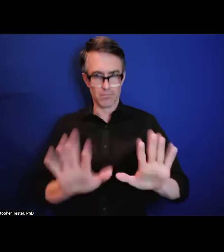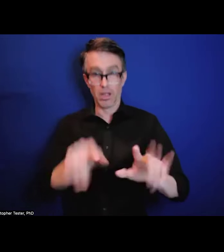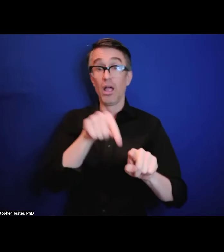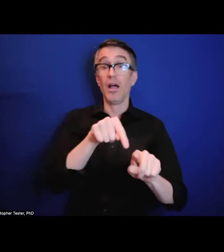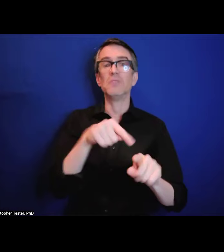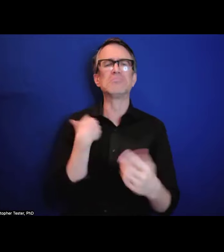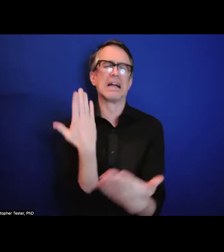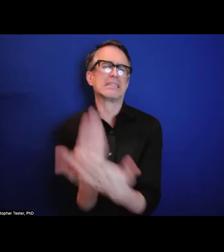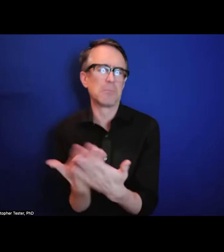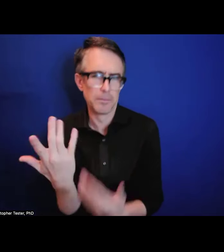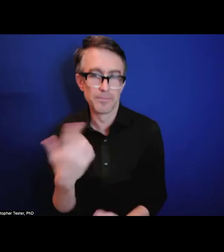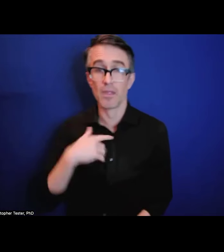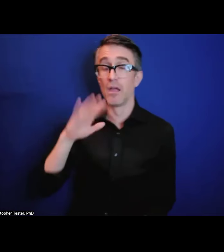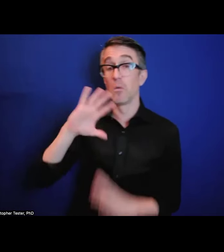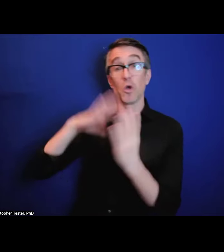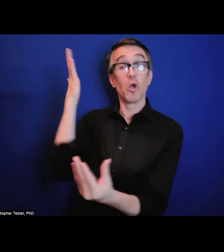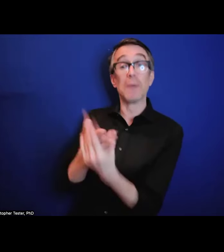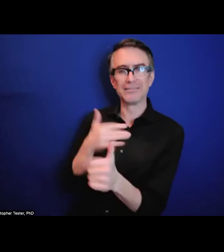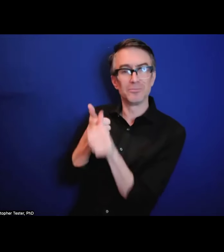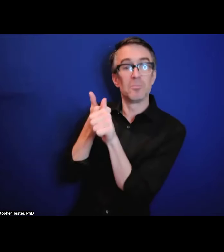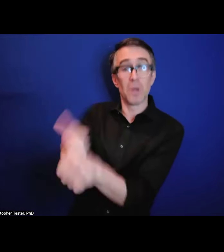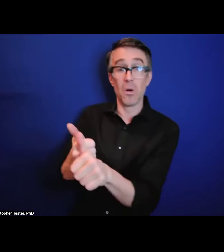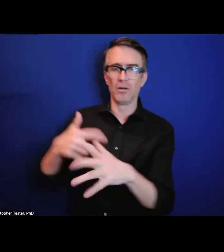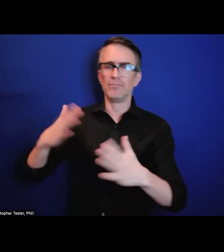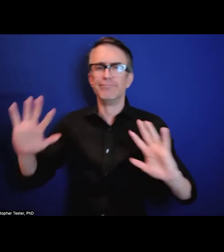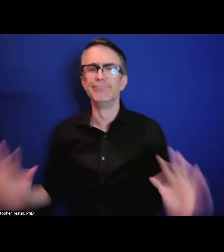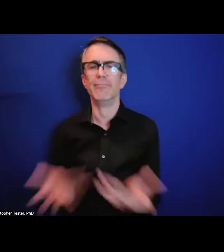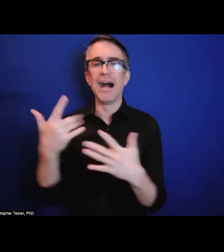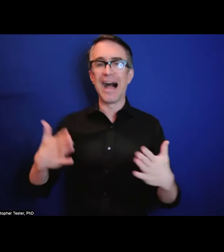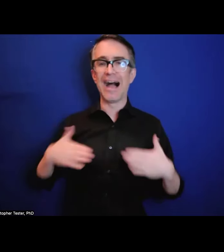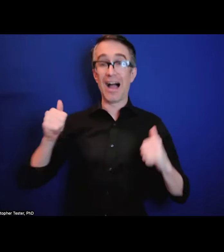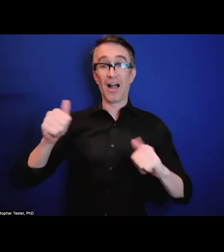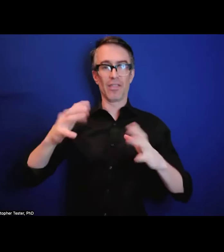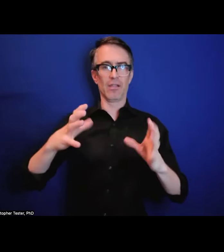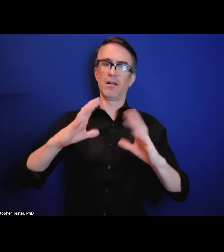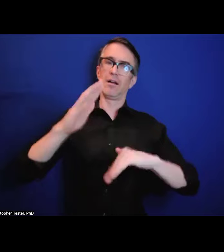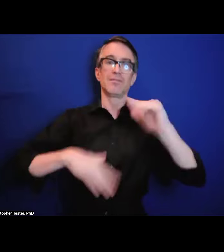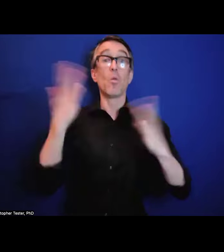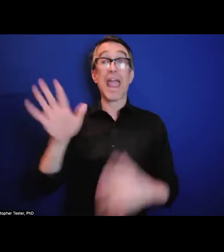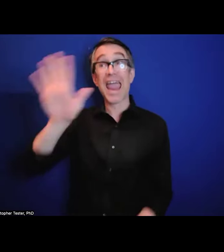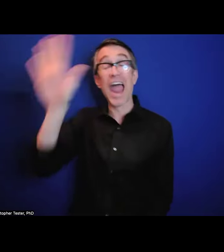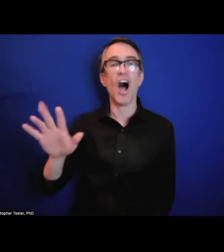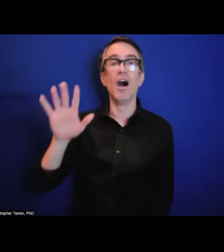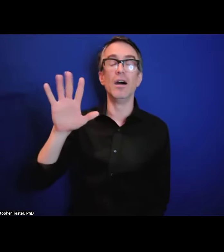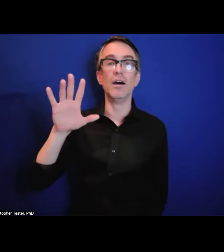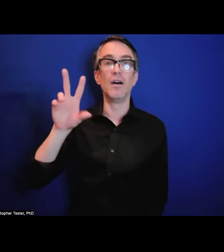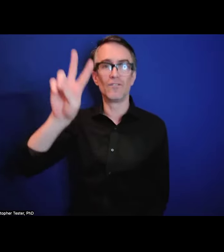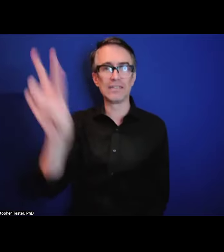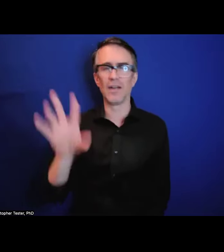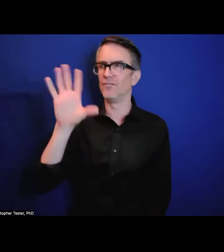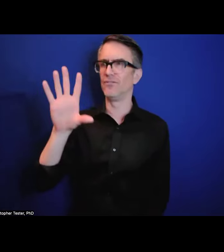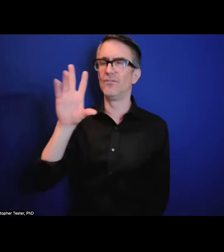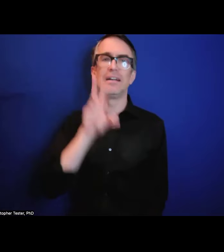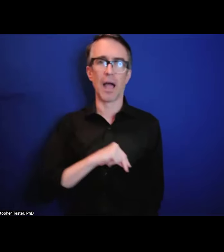was done through the integration of universal design features into the design and